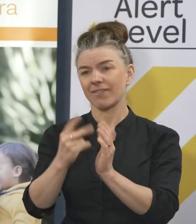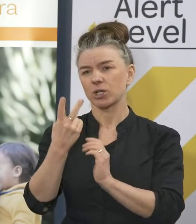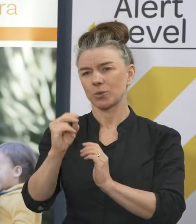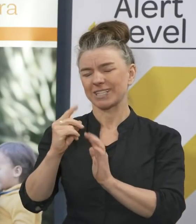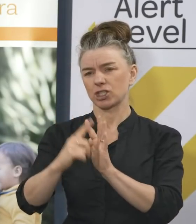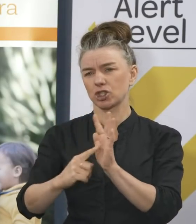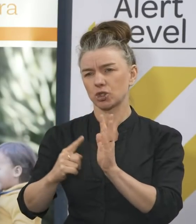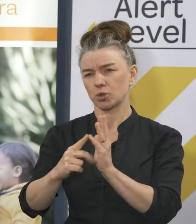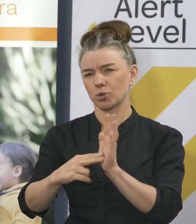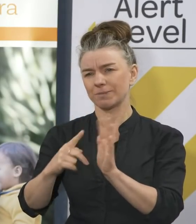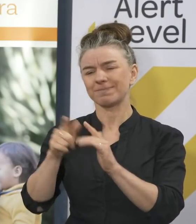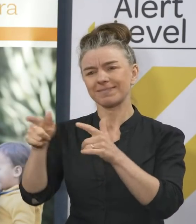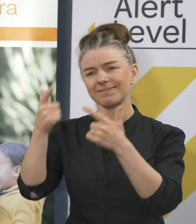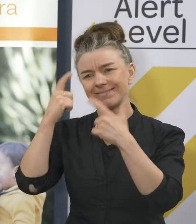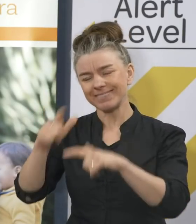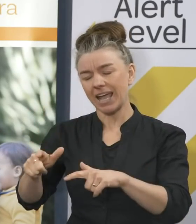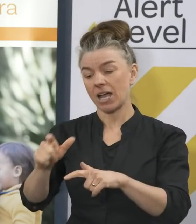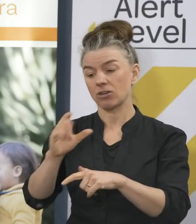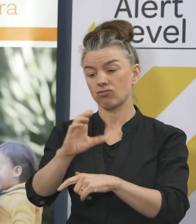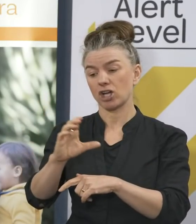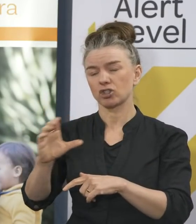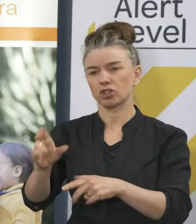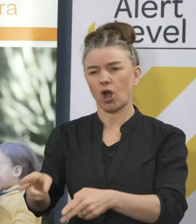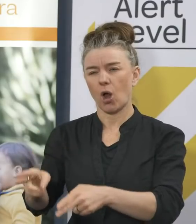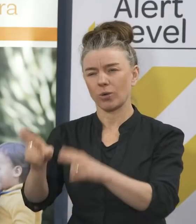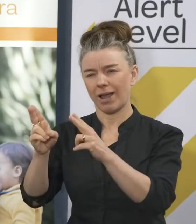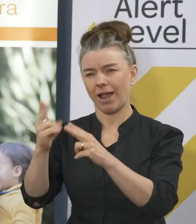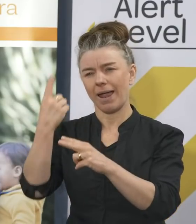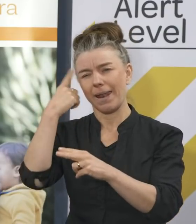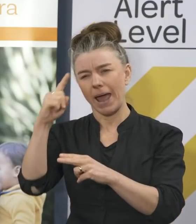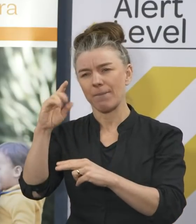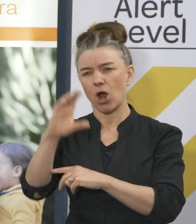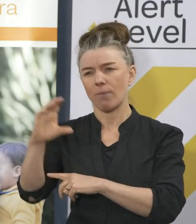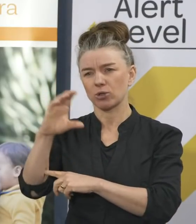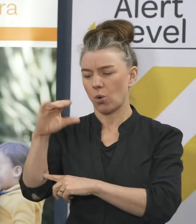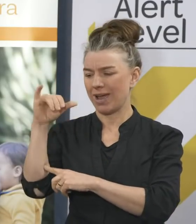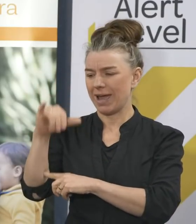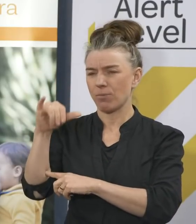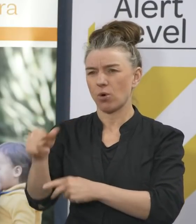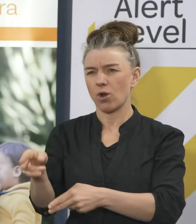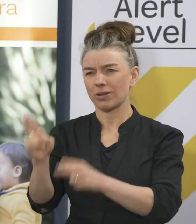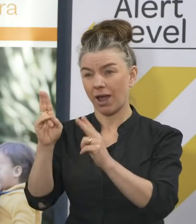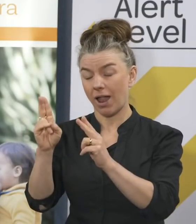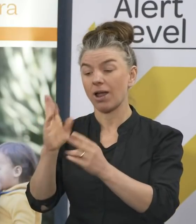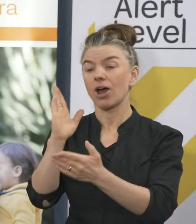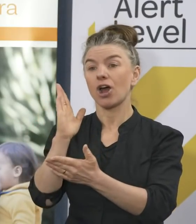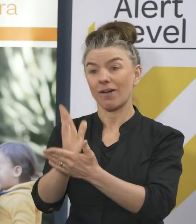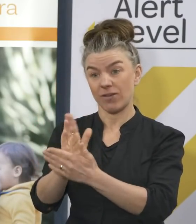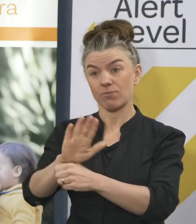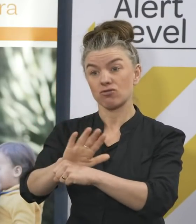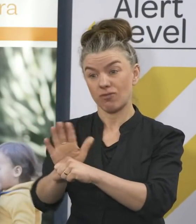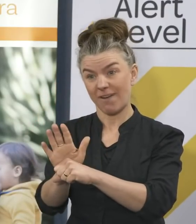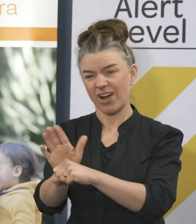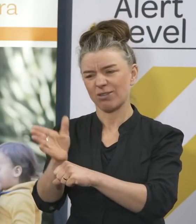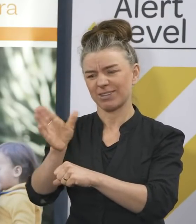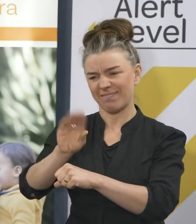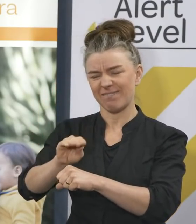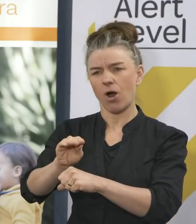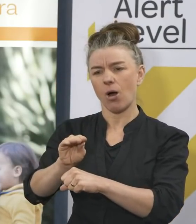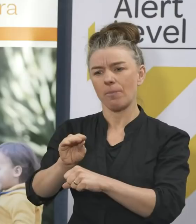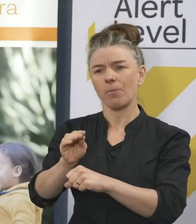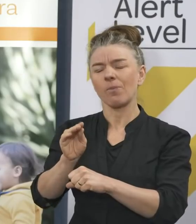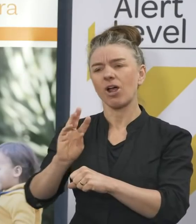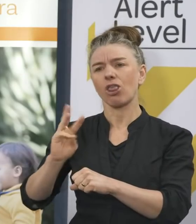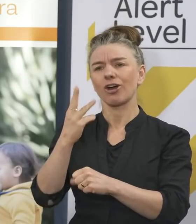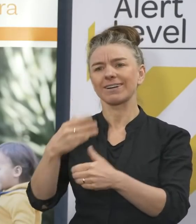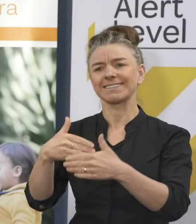the Commodore Airport Hotel in Christchurch. The man tested positive for COVID-19 as part of routine testing,